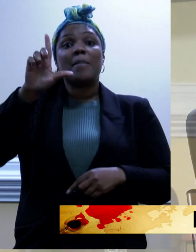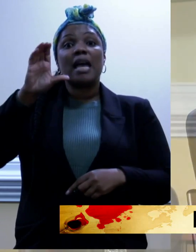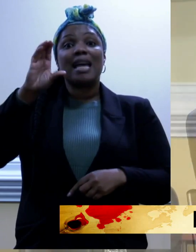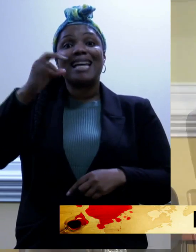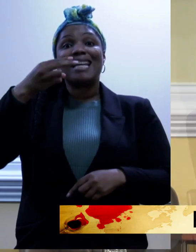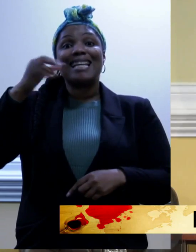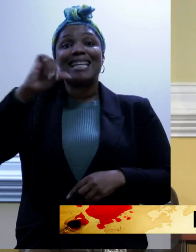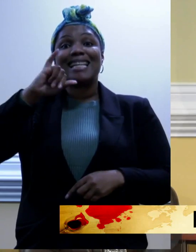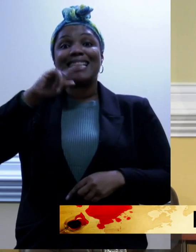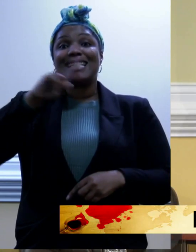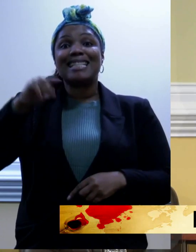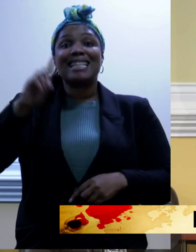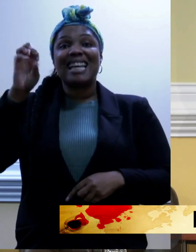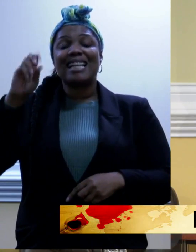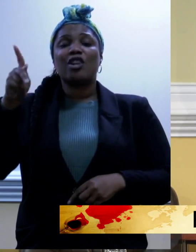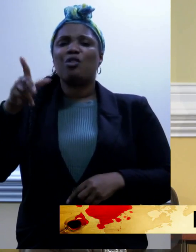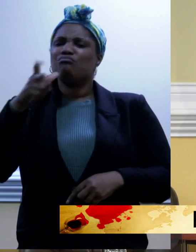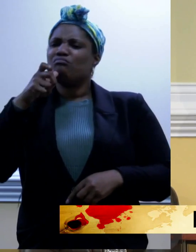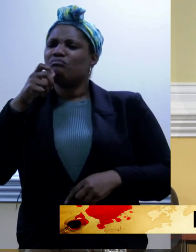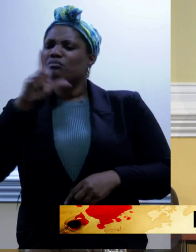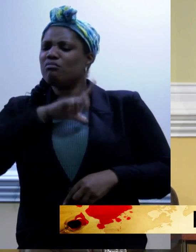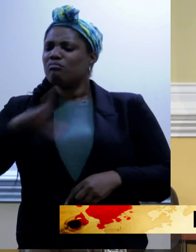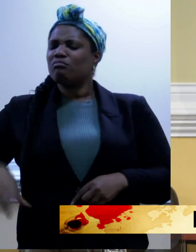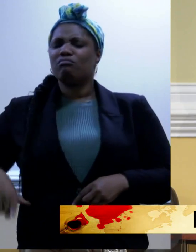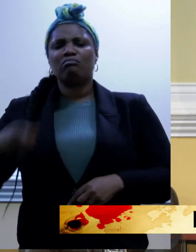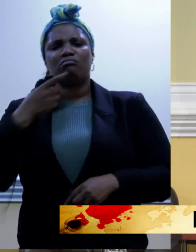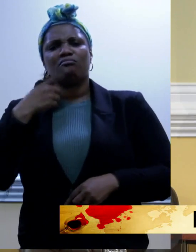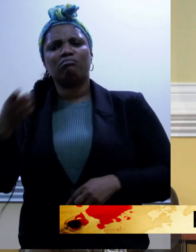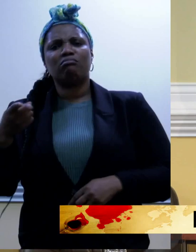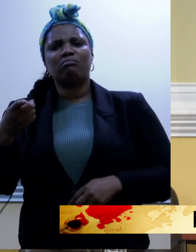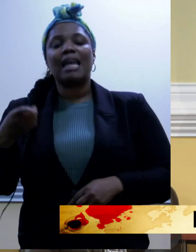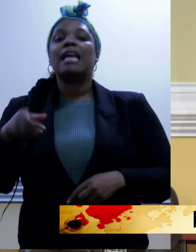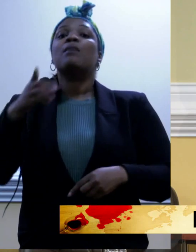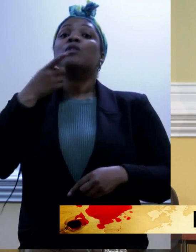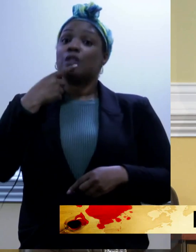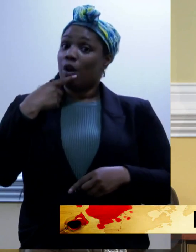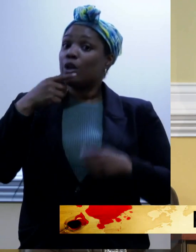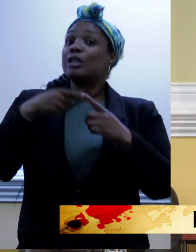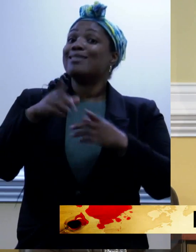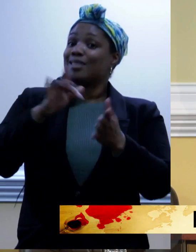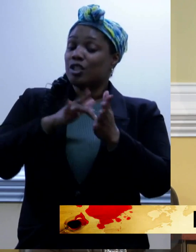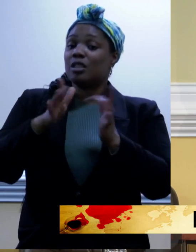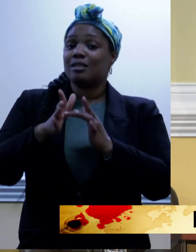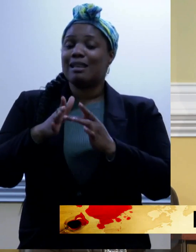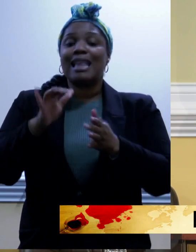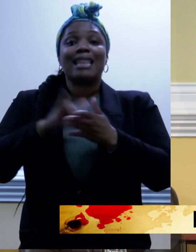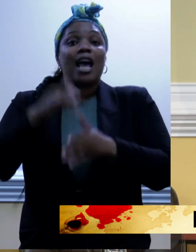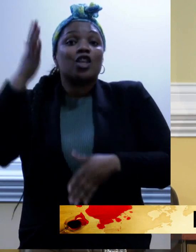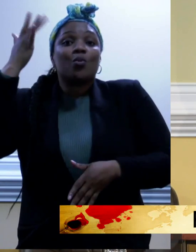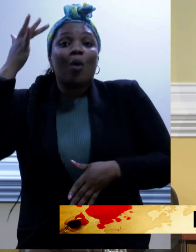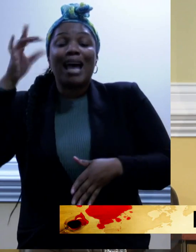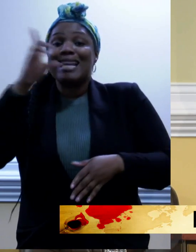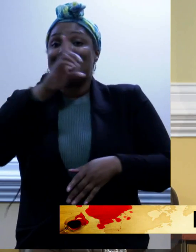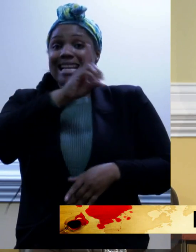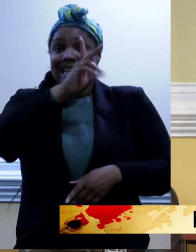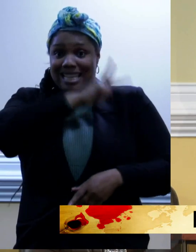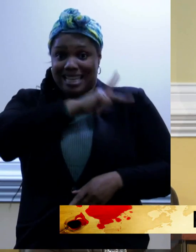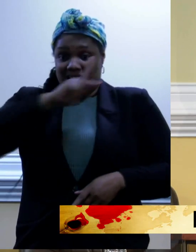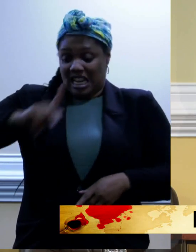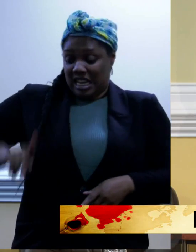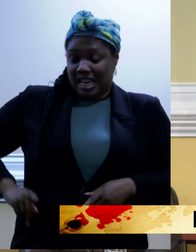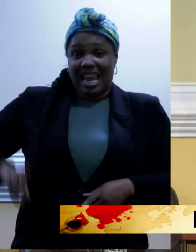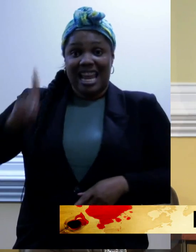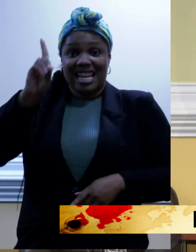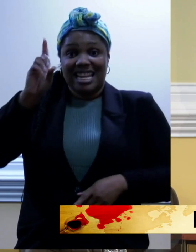to? He was talking to Jesus. Yes. That's why David said, the Lord said unto my Lord, thou